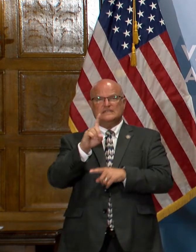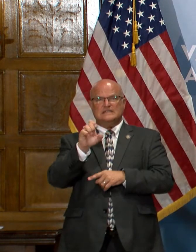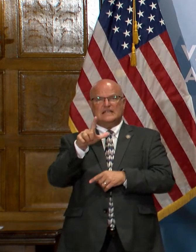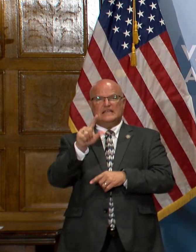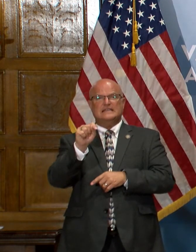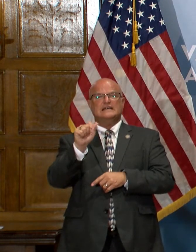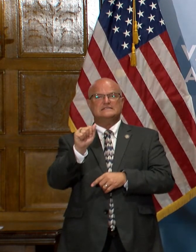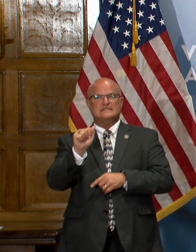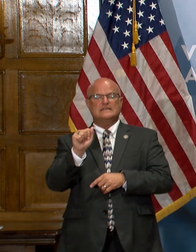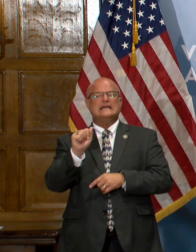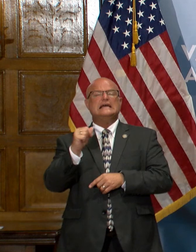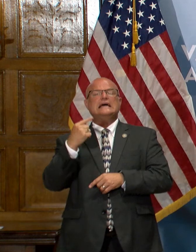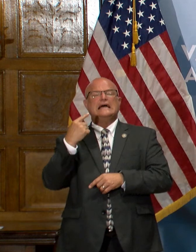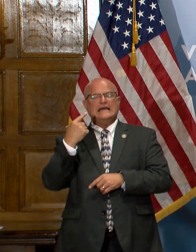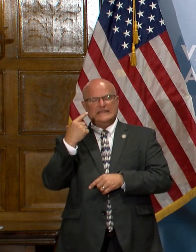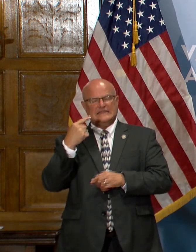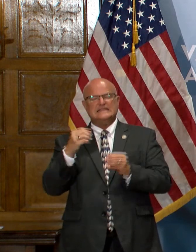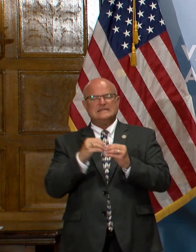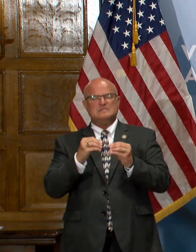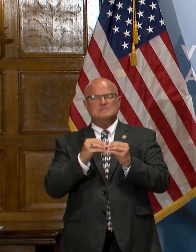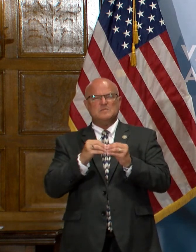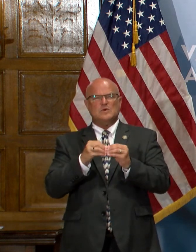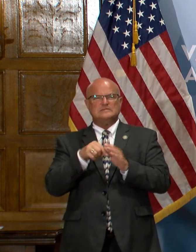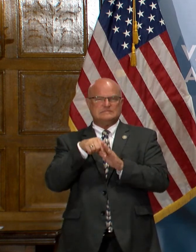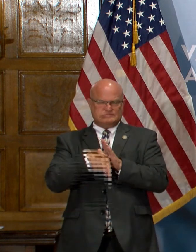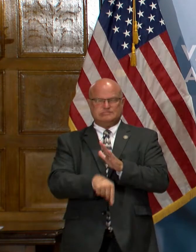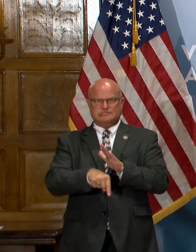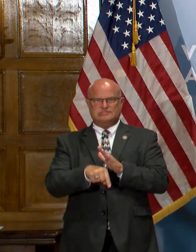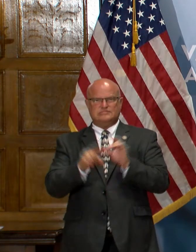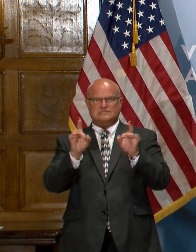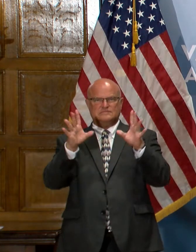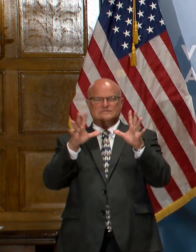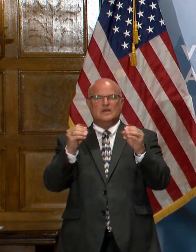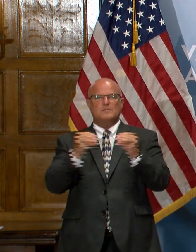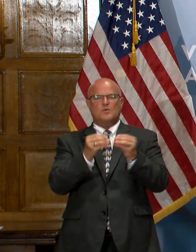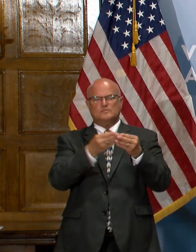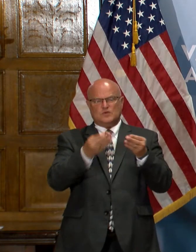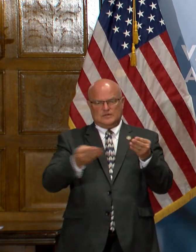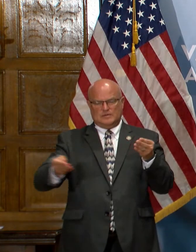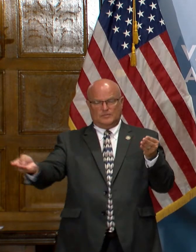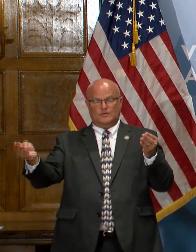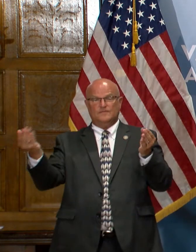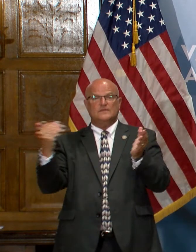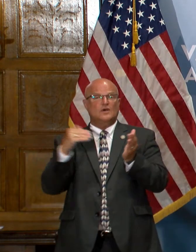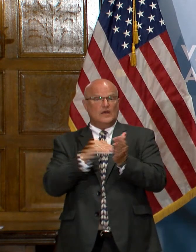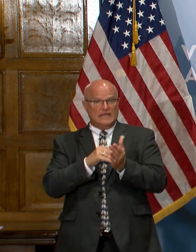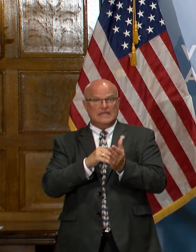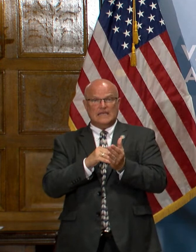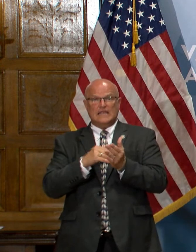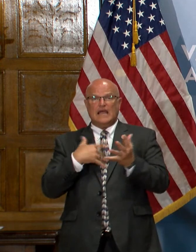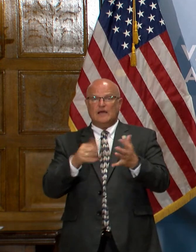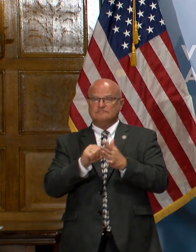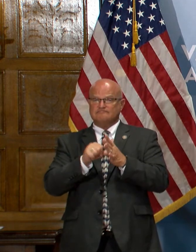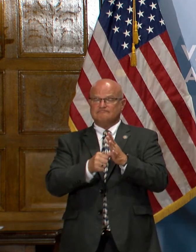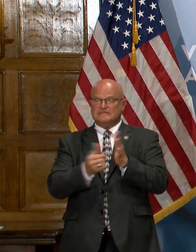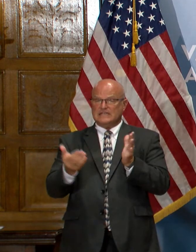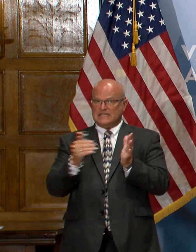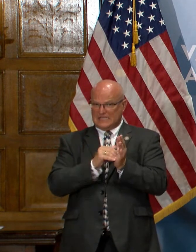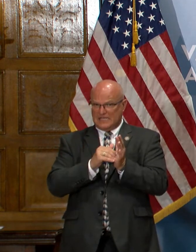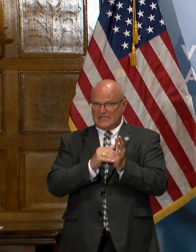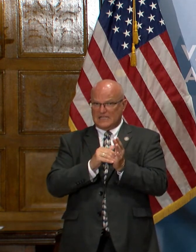we seem to believe that this is a more aggressive virus. It's certainly more transmissible. So again, I want to